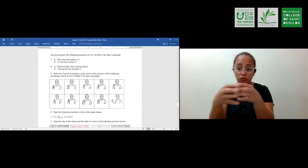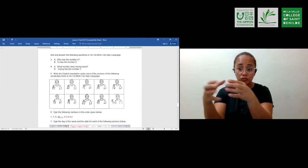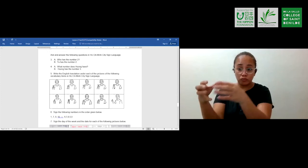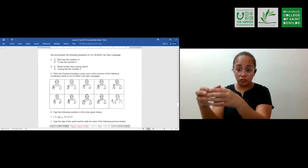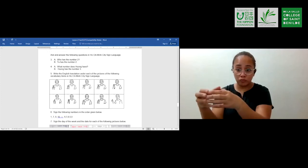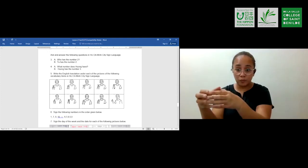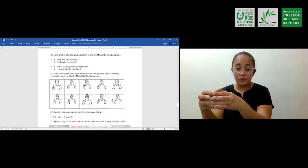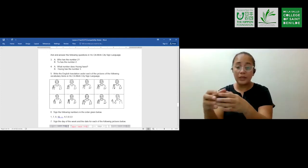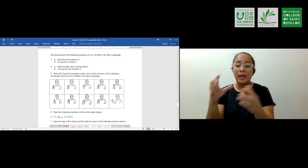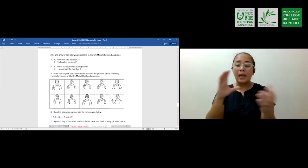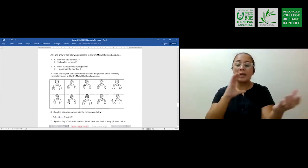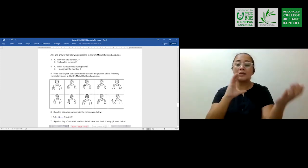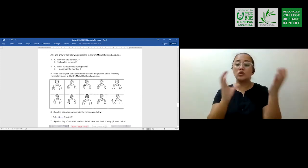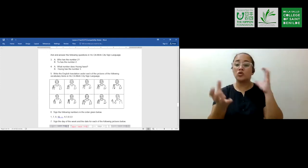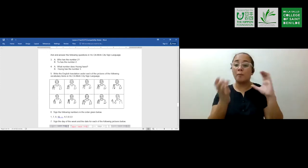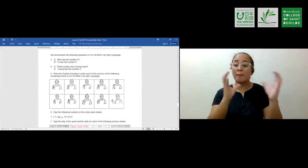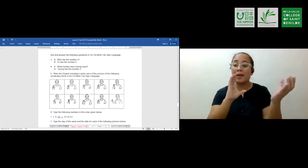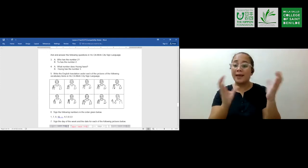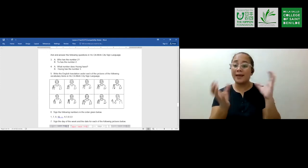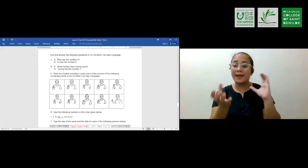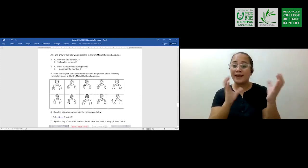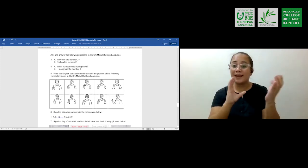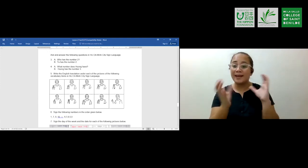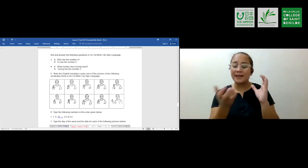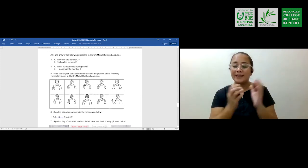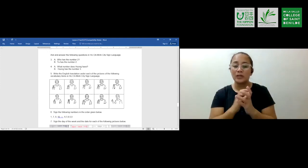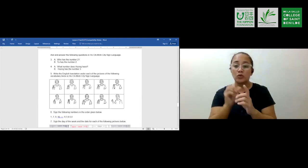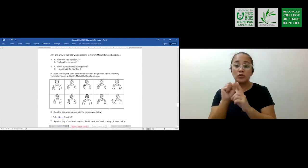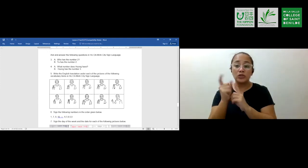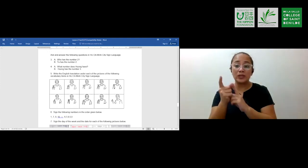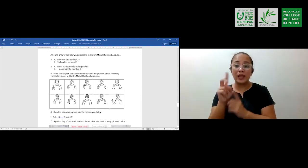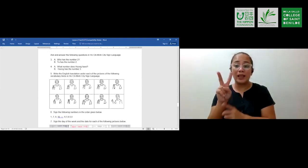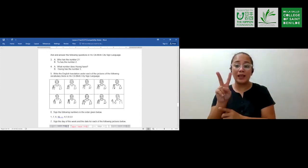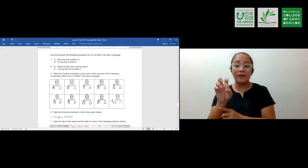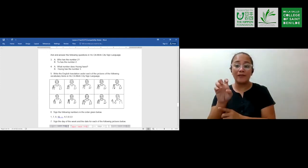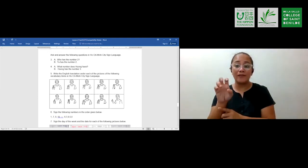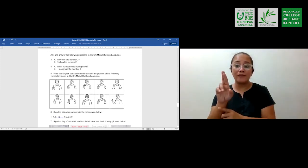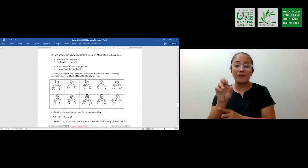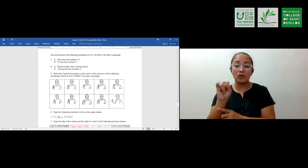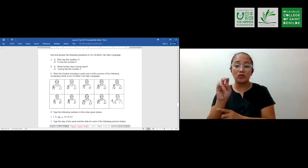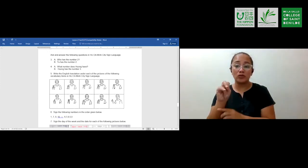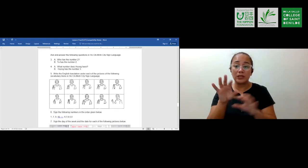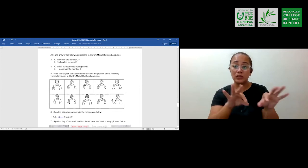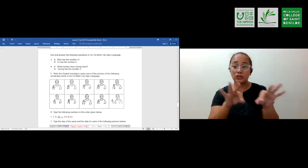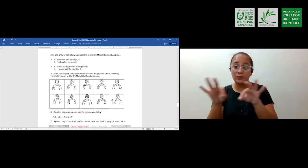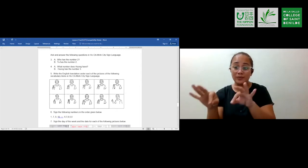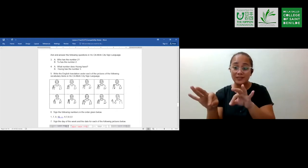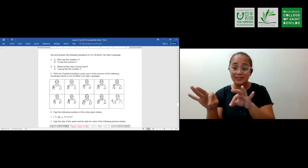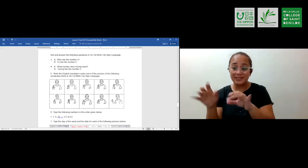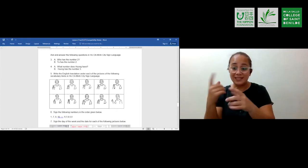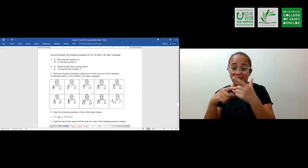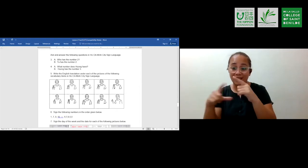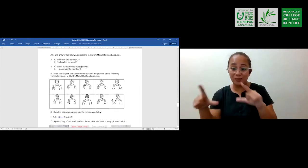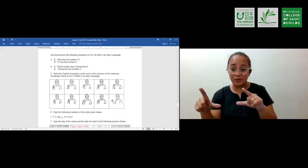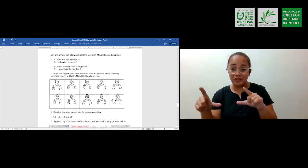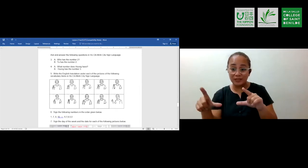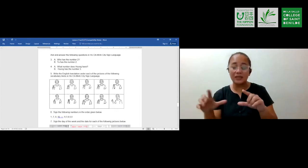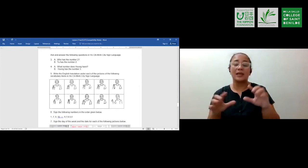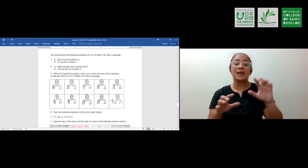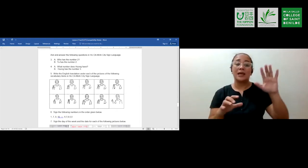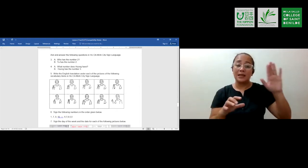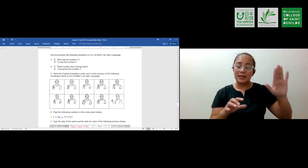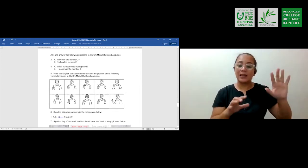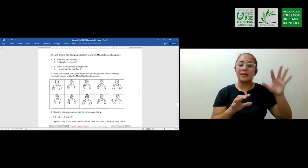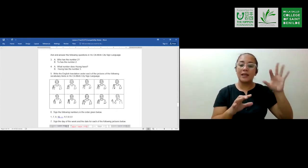compare the original version in Ho Chi Minh City Sign Language and the